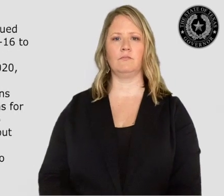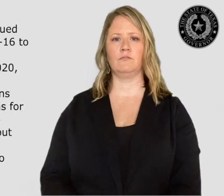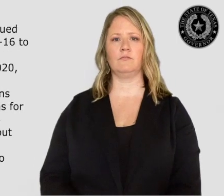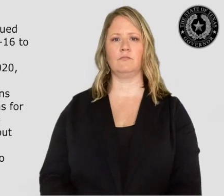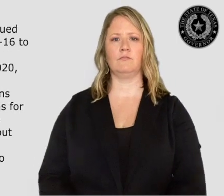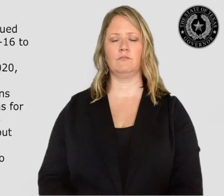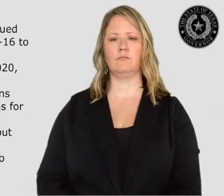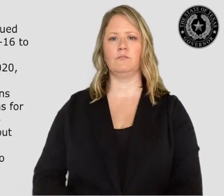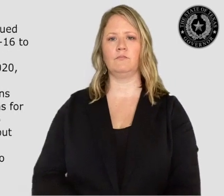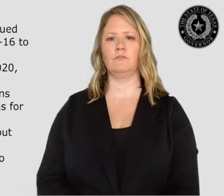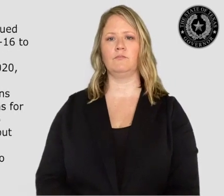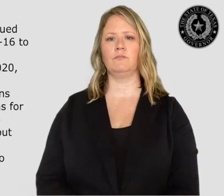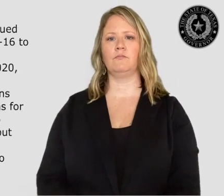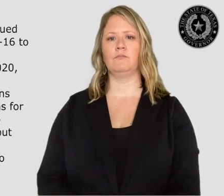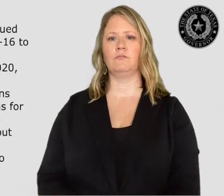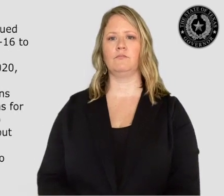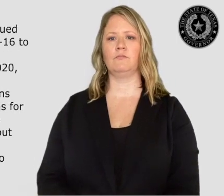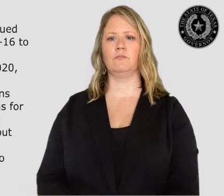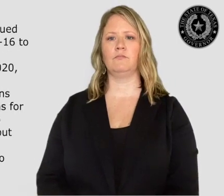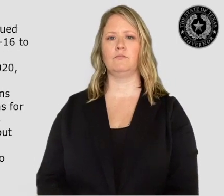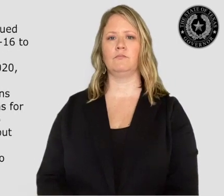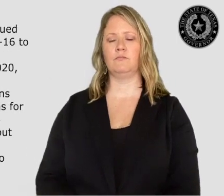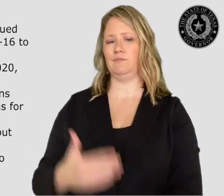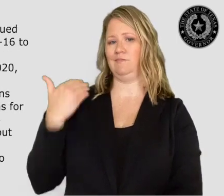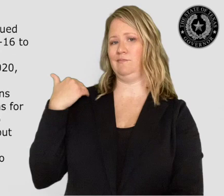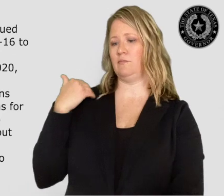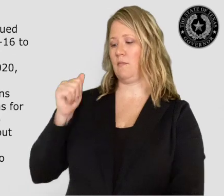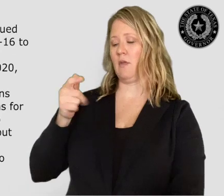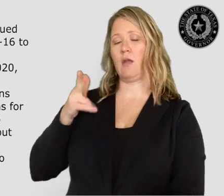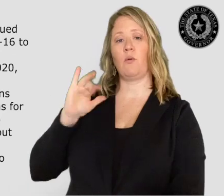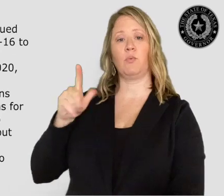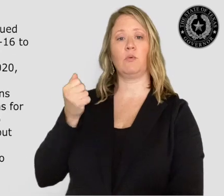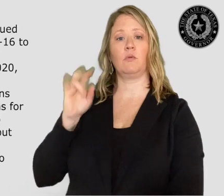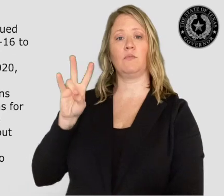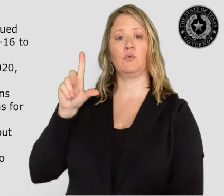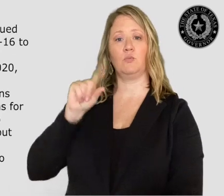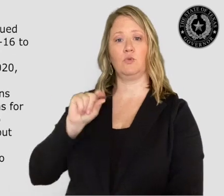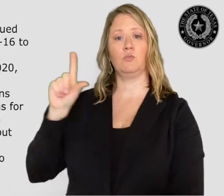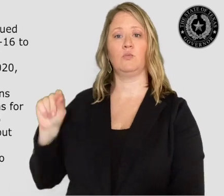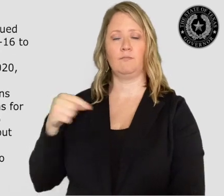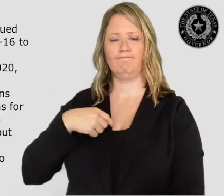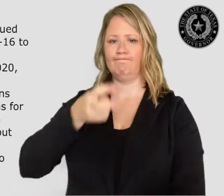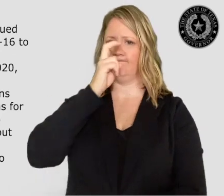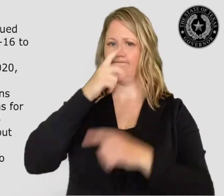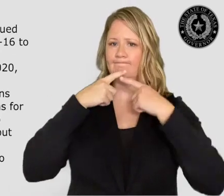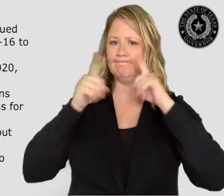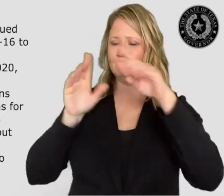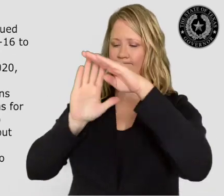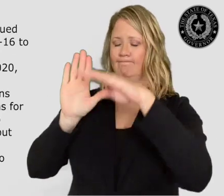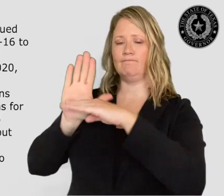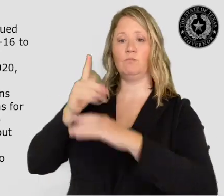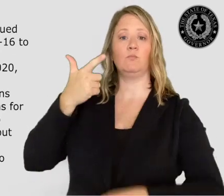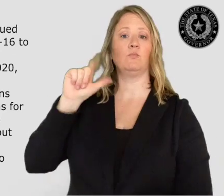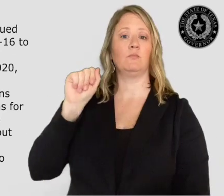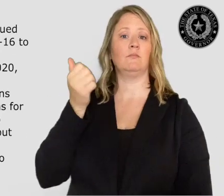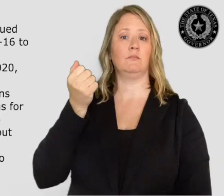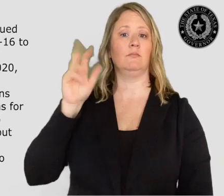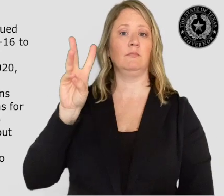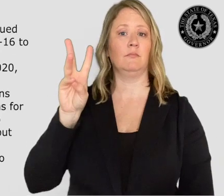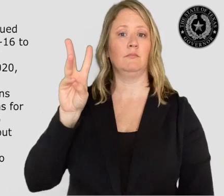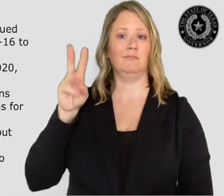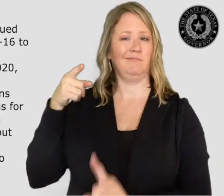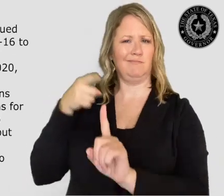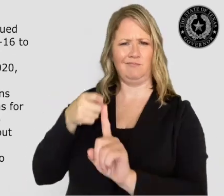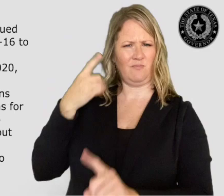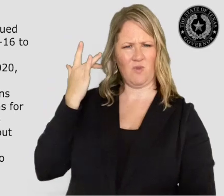whereas, also on April 17, 2020, I issued Executive Order GA16 to generally continue through